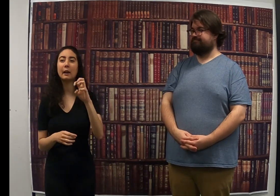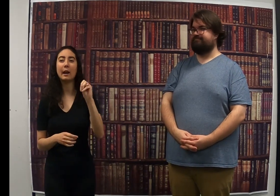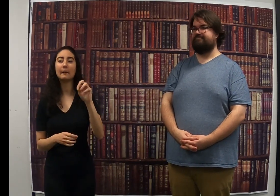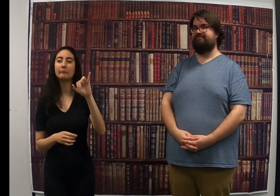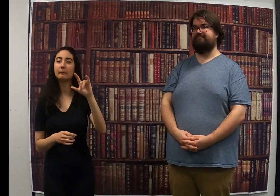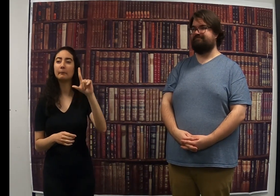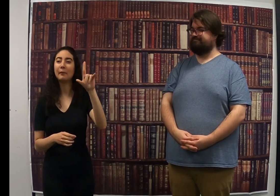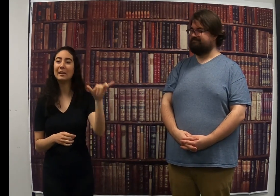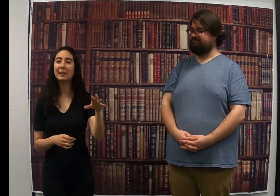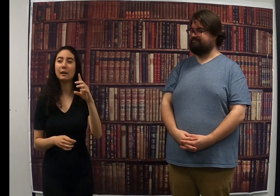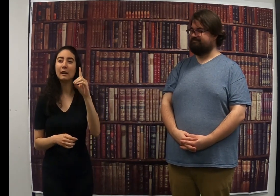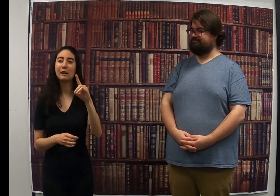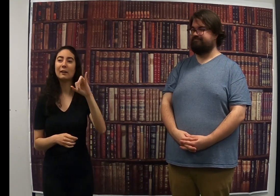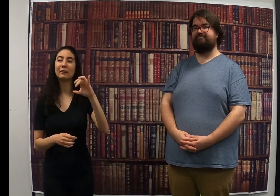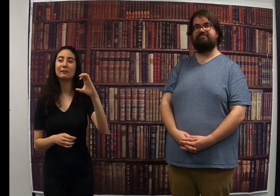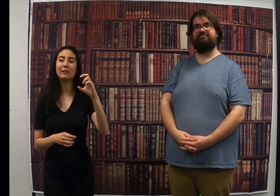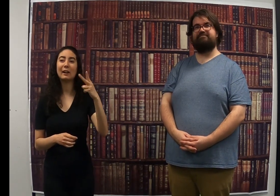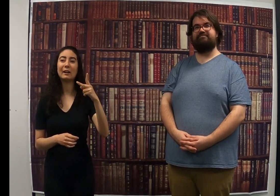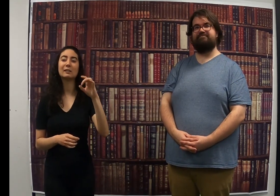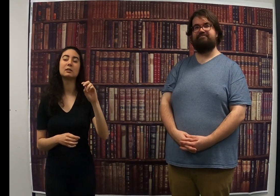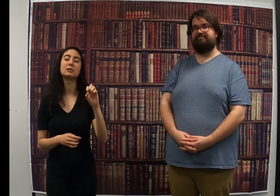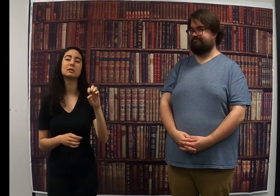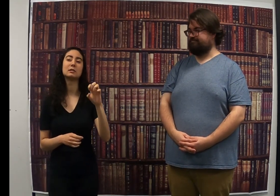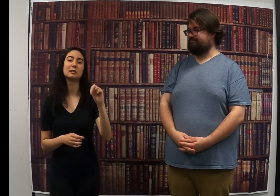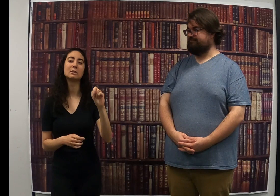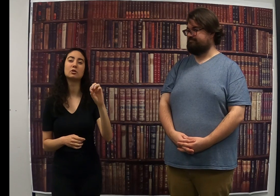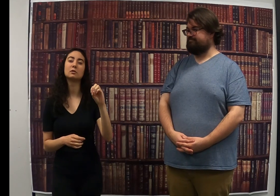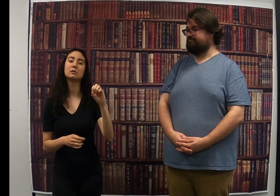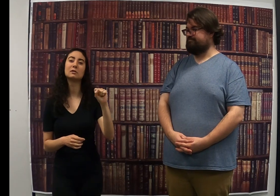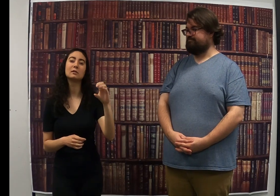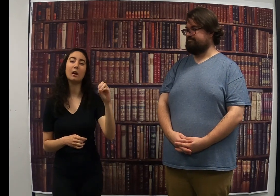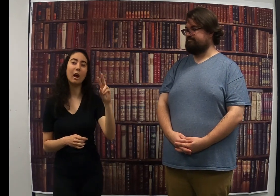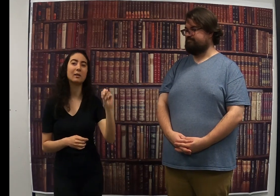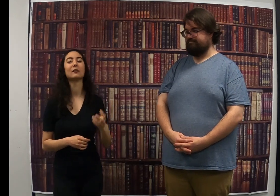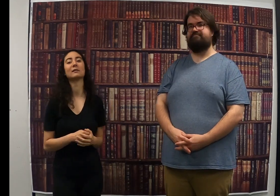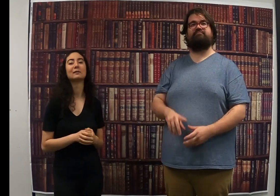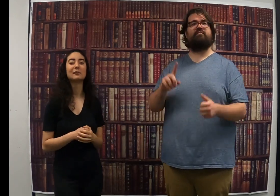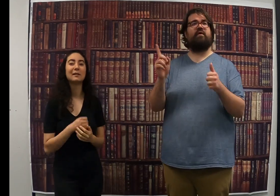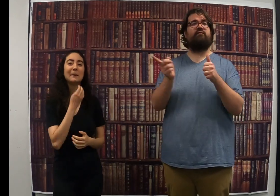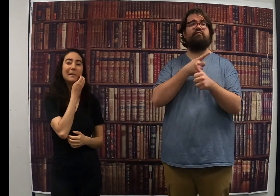Dickinson. First published in Fascicle 13 in 1861.